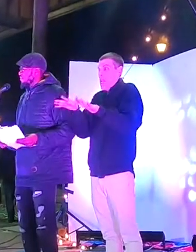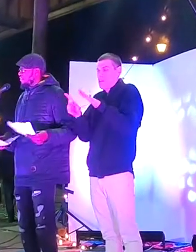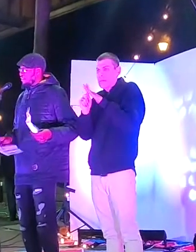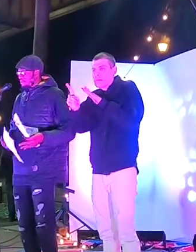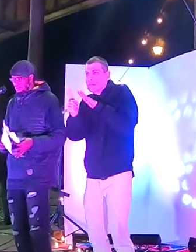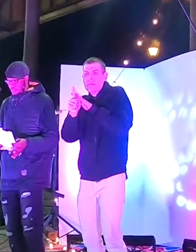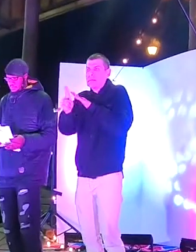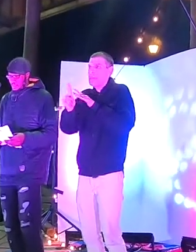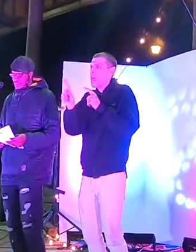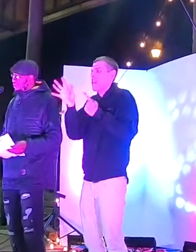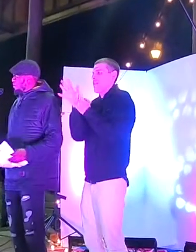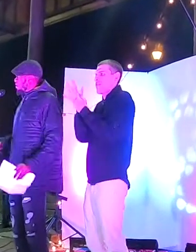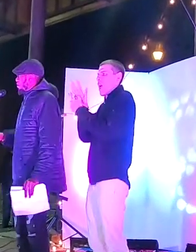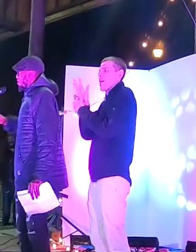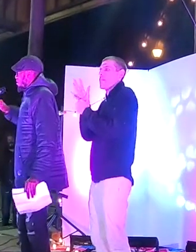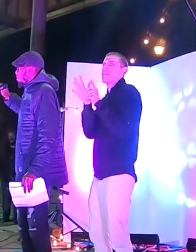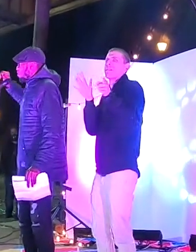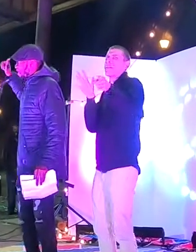5 fingers?